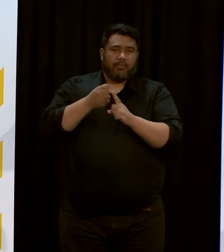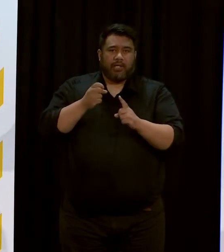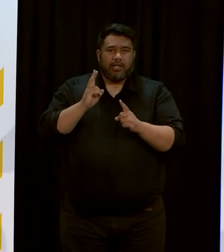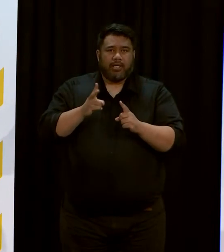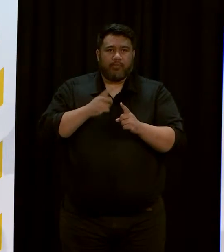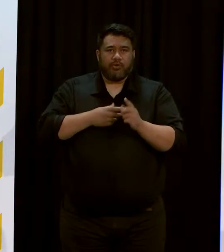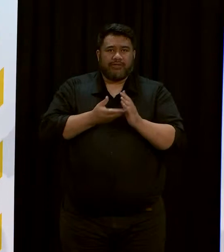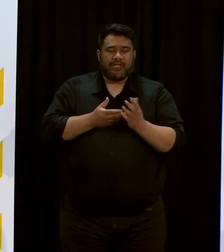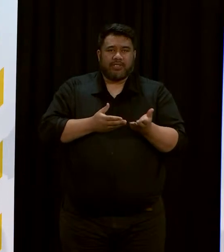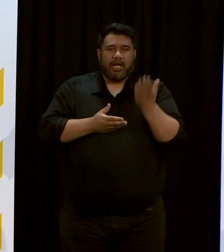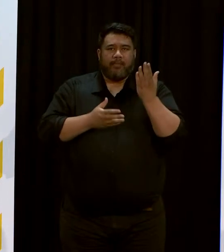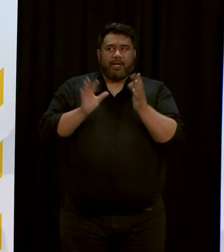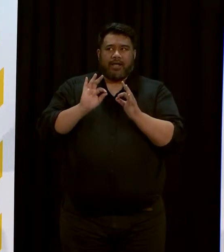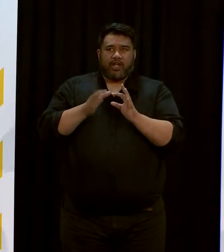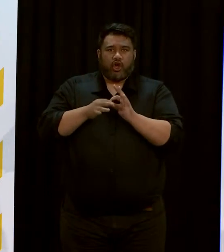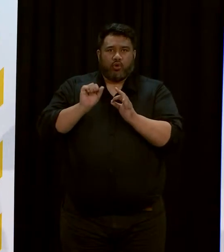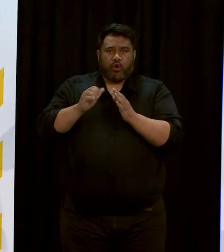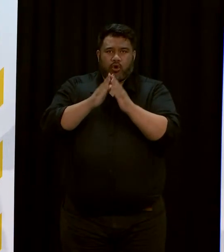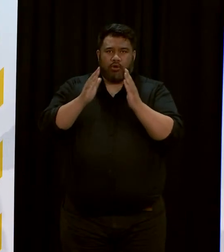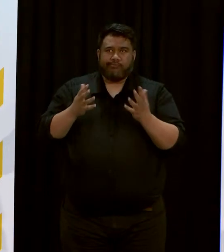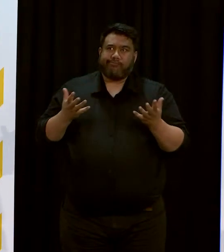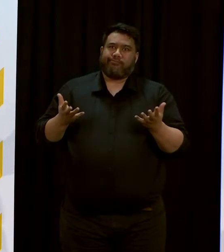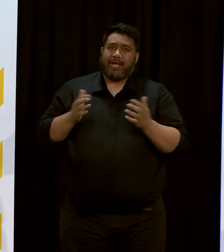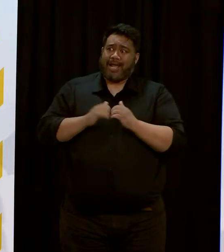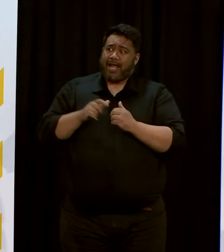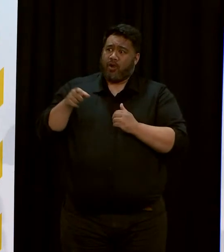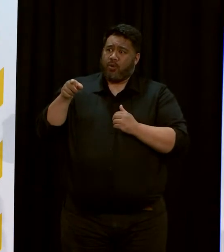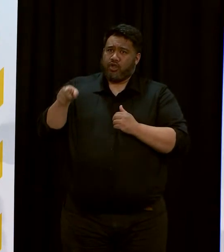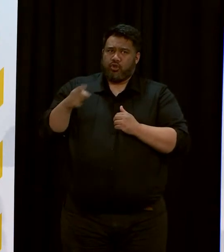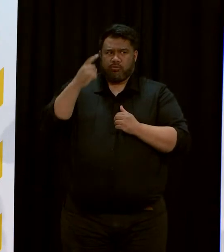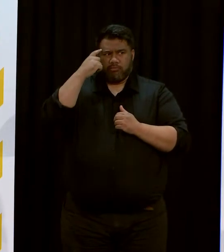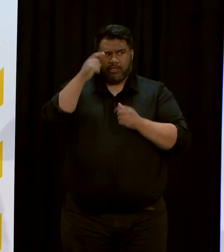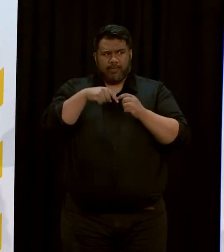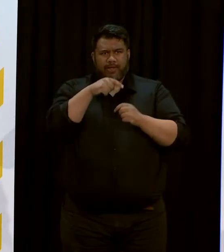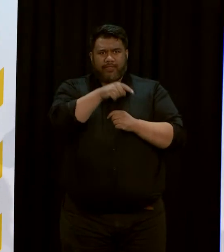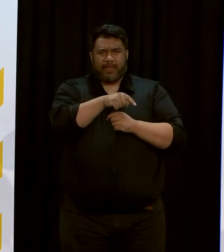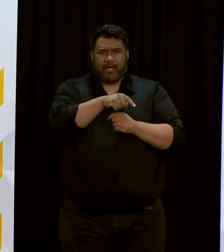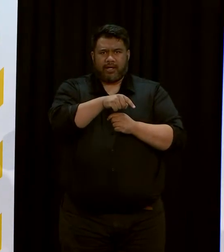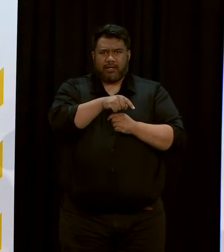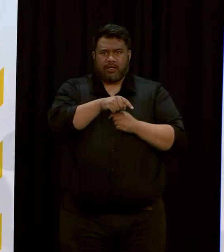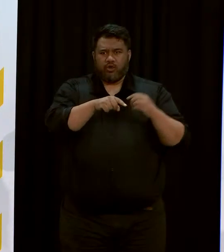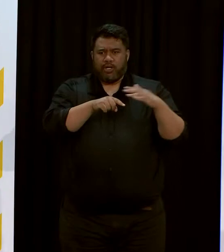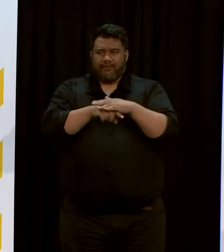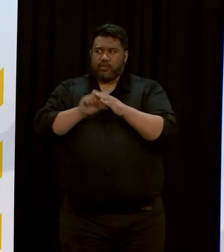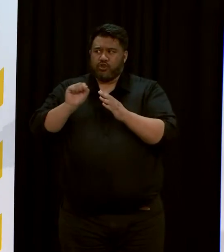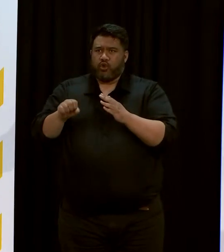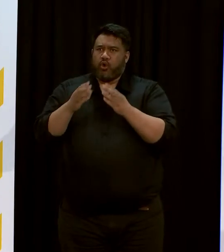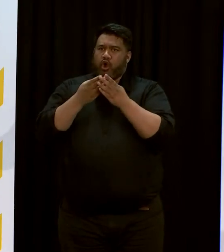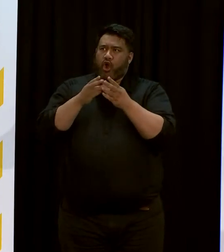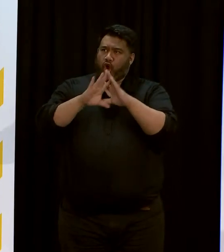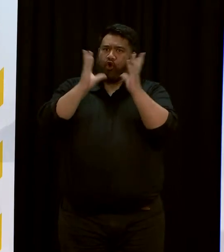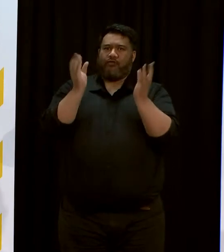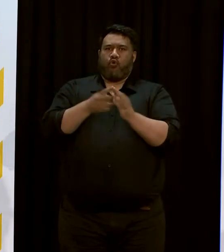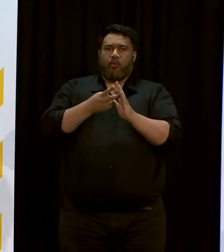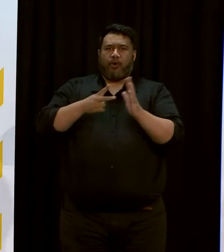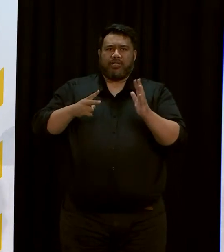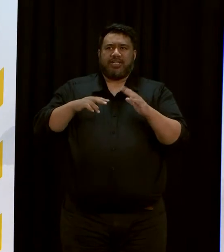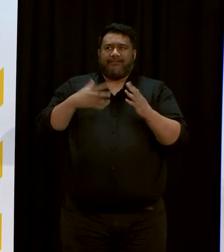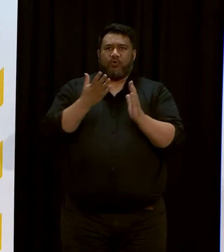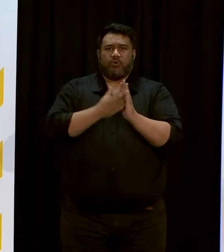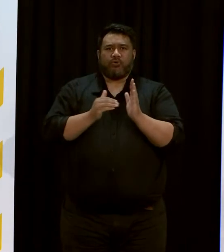up. So how are you factoring in that situation into your policy making, just sort of more broadly? Yeah. And look, that implies